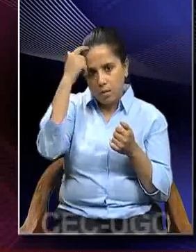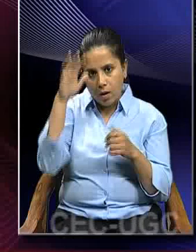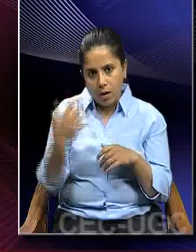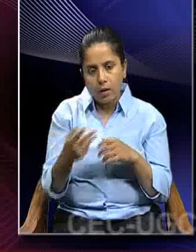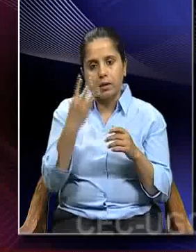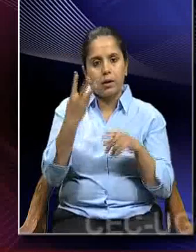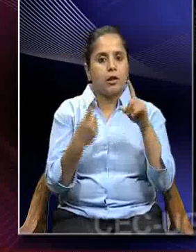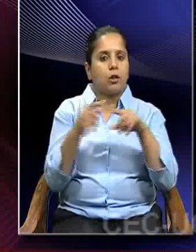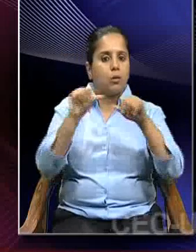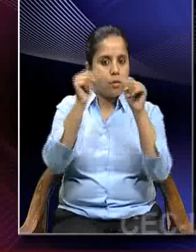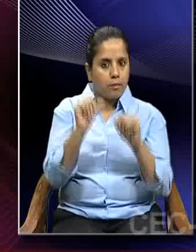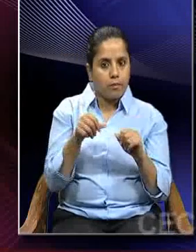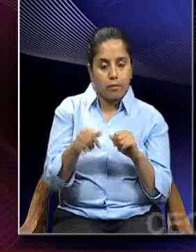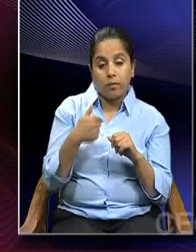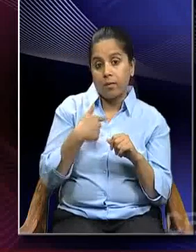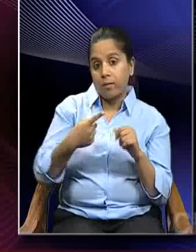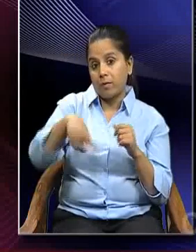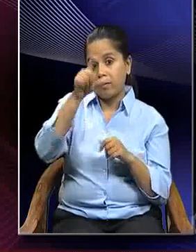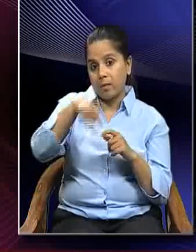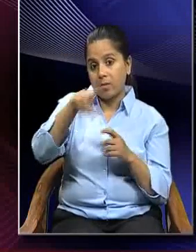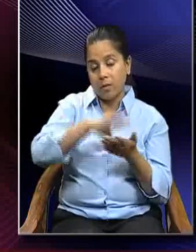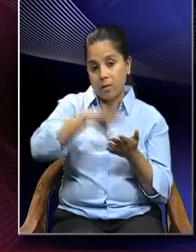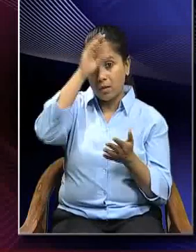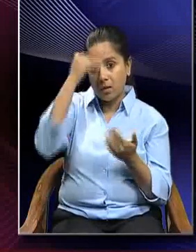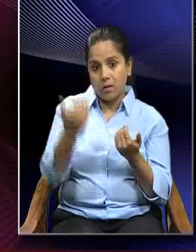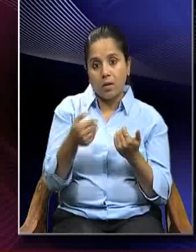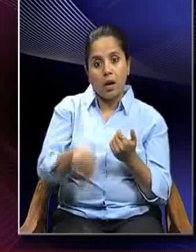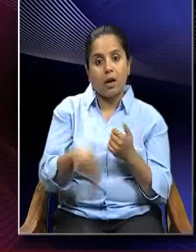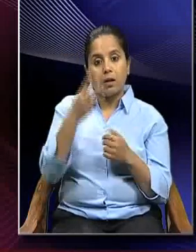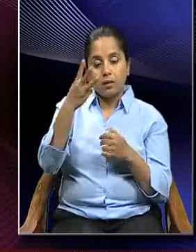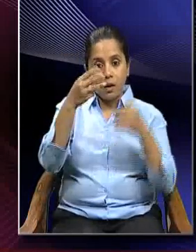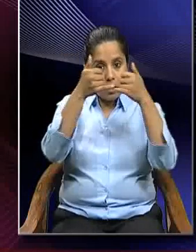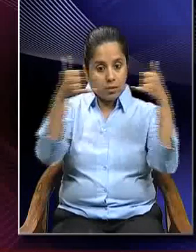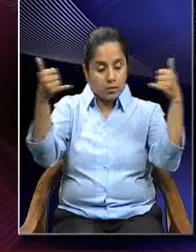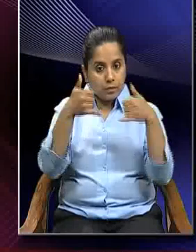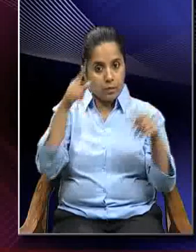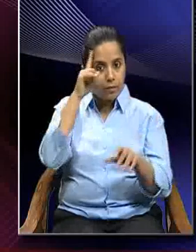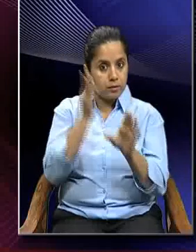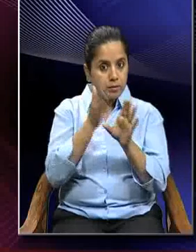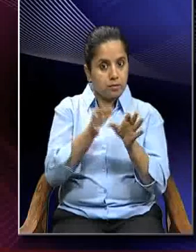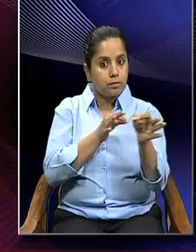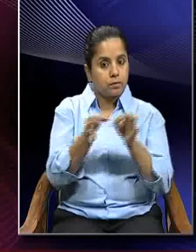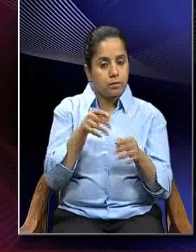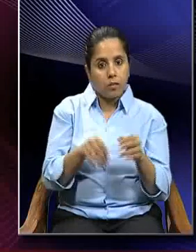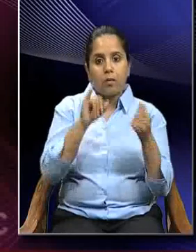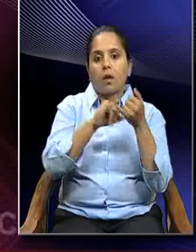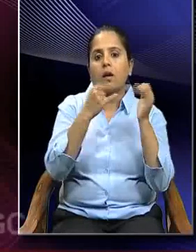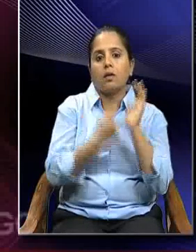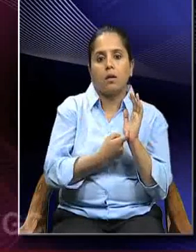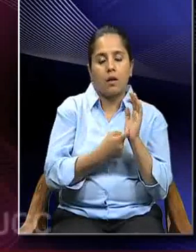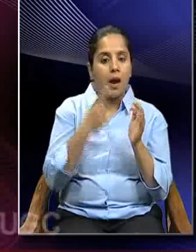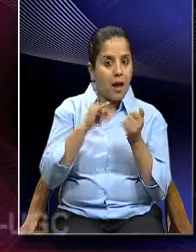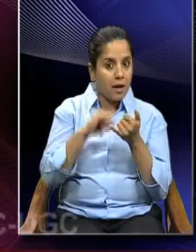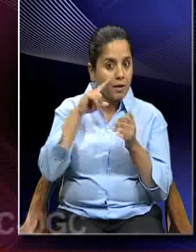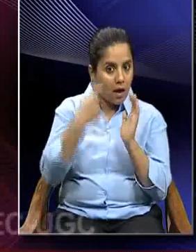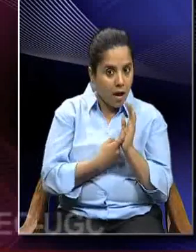model. So my dear learners, the three layers of psychology is represented here by the way of SR, SIR